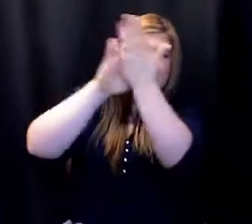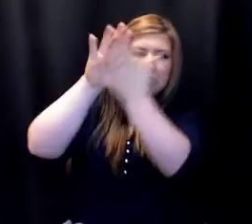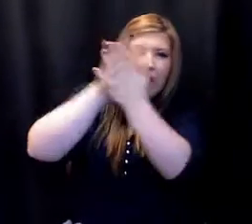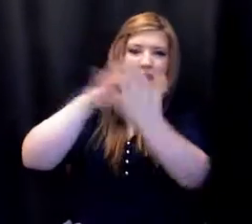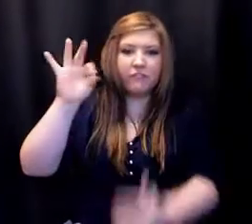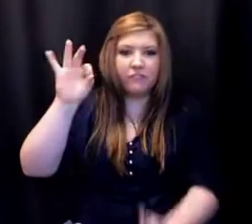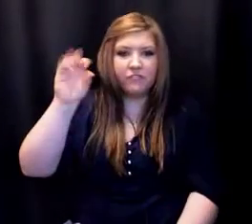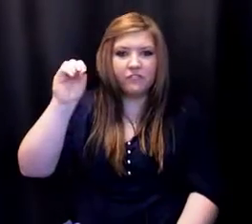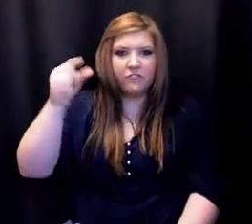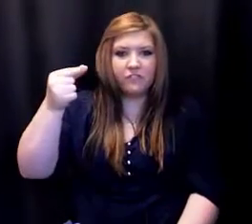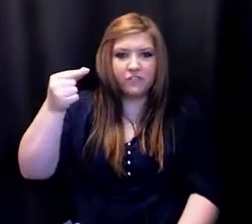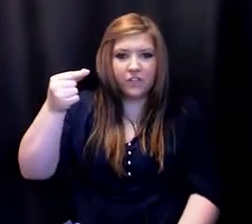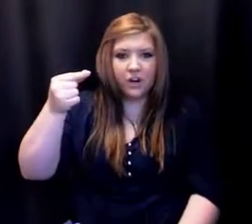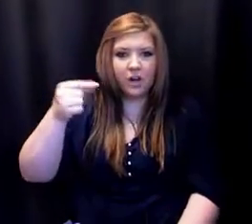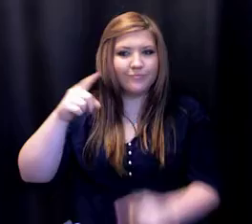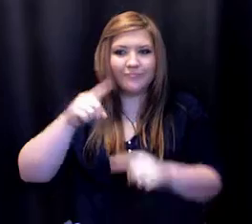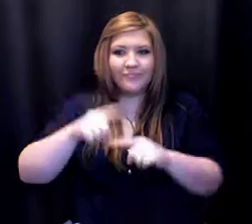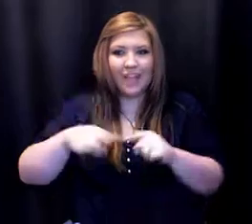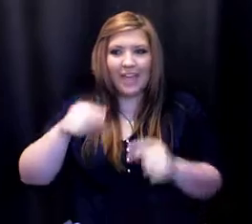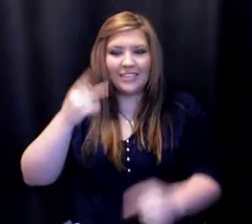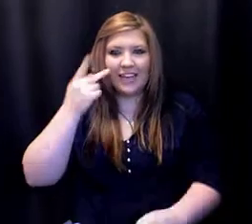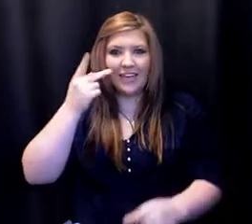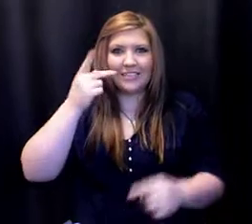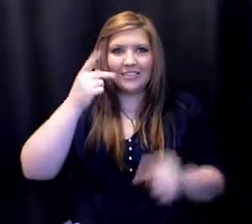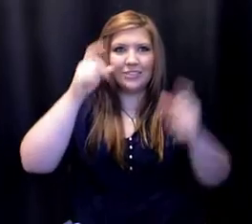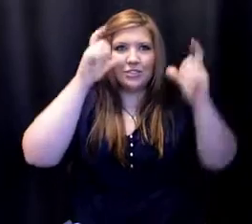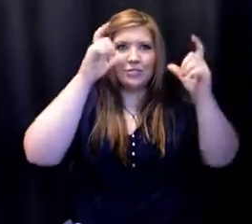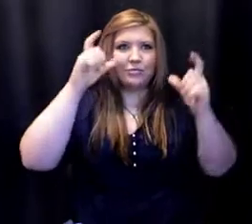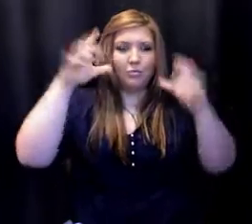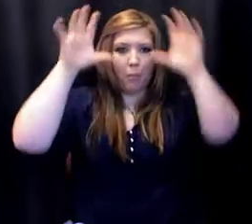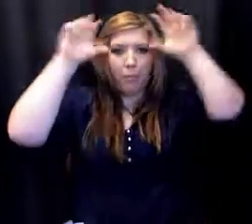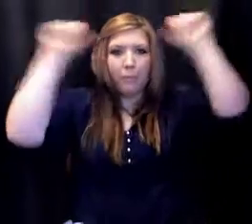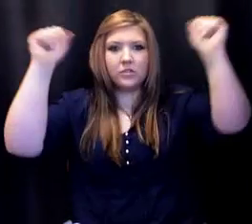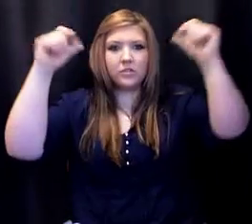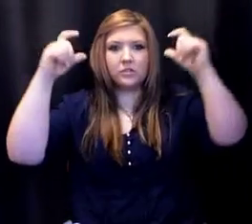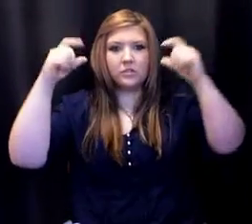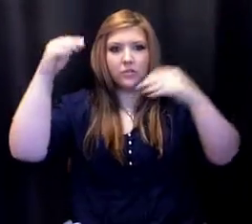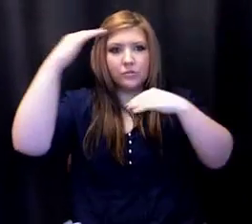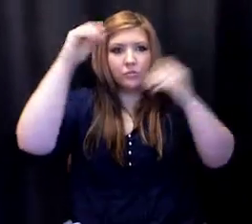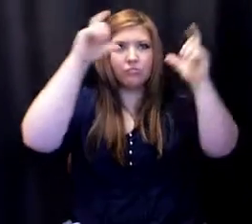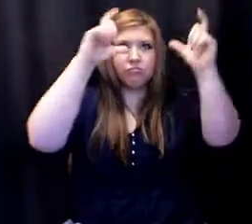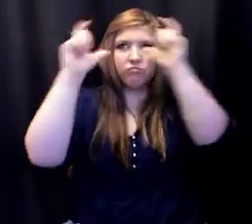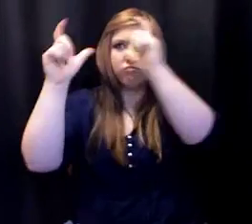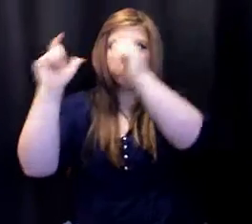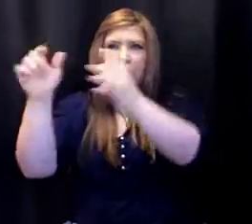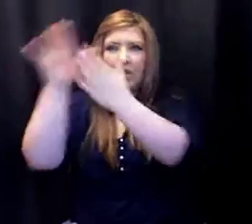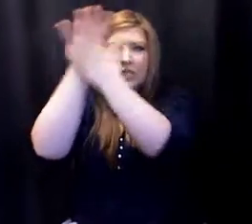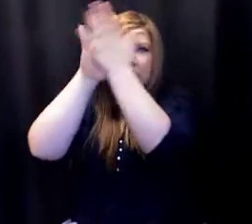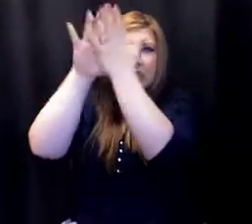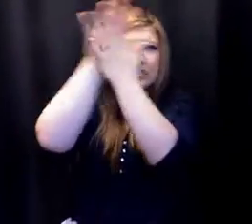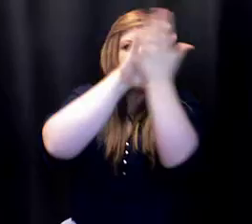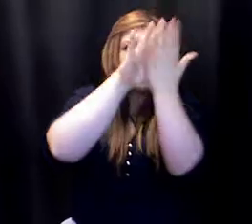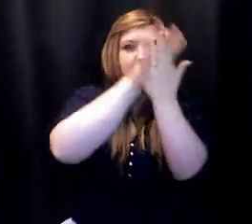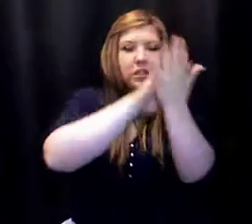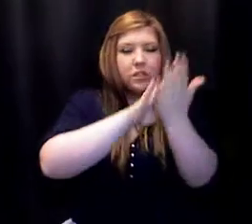So we spent about a half day there, got plenty of pictures, then got back in the car and started to head southwest.